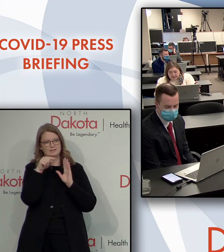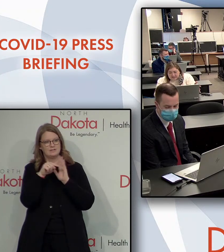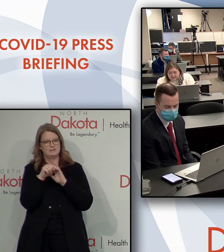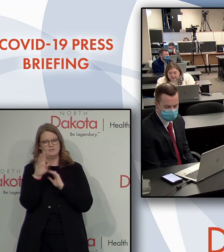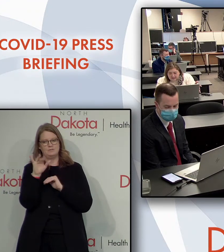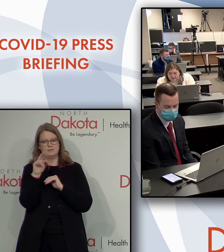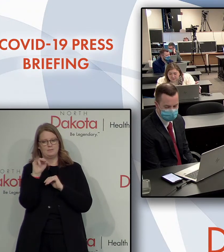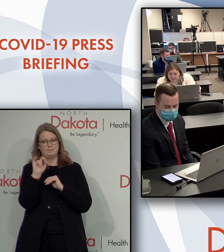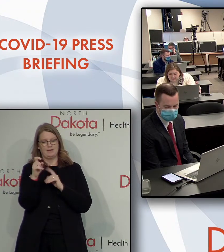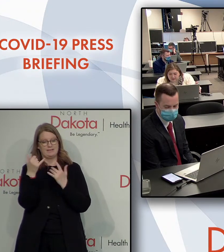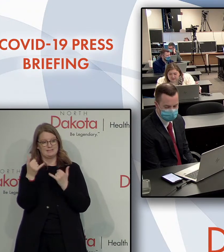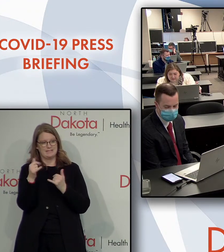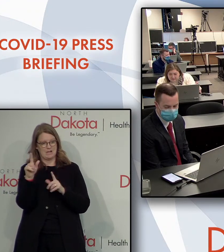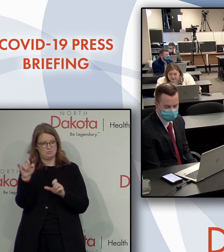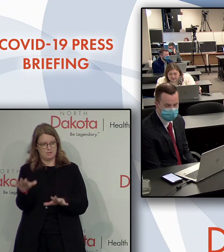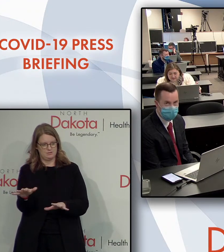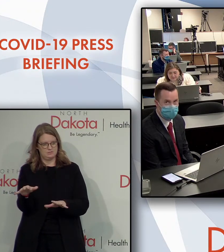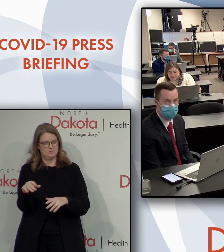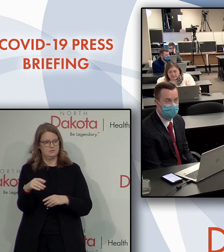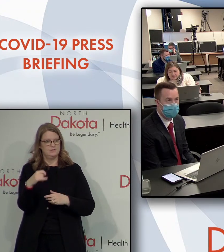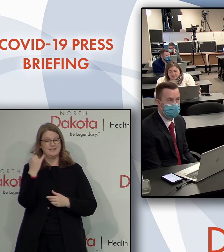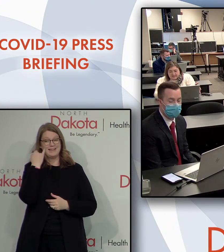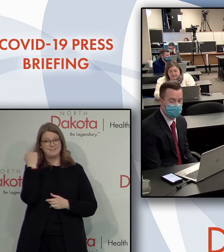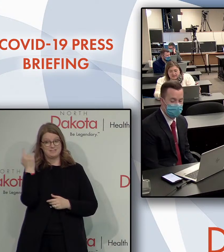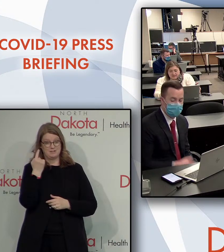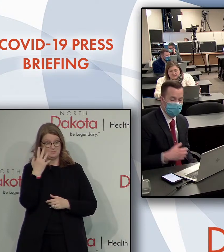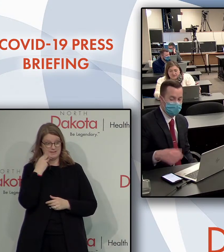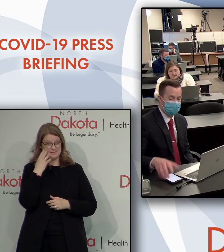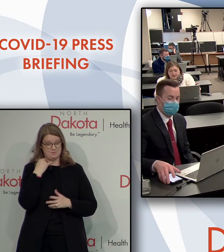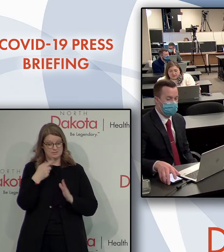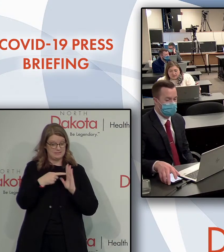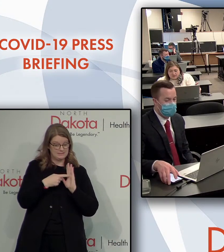Now tests? And if someone is experiencing symptoms and tests